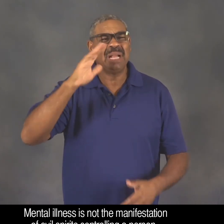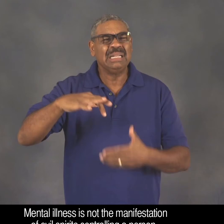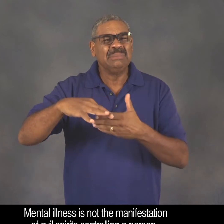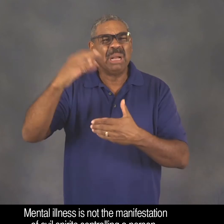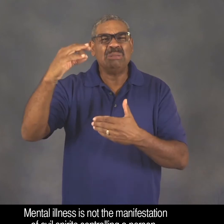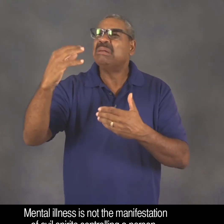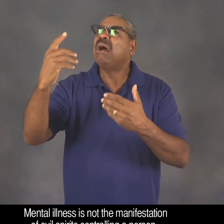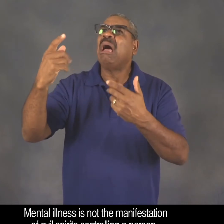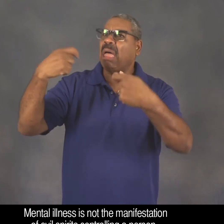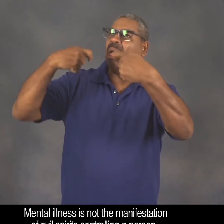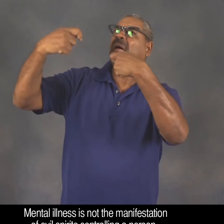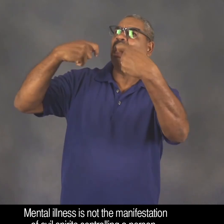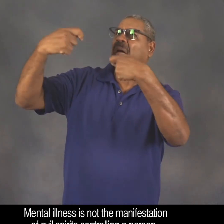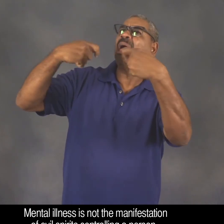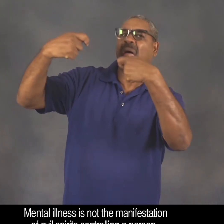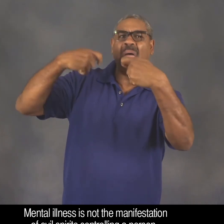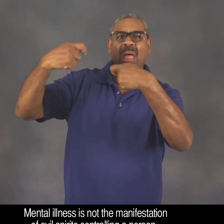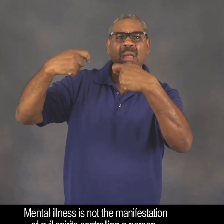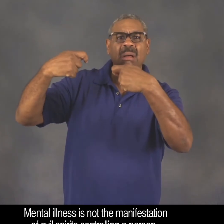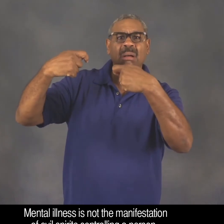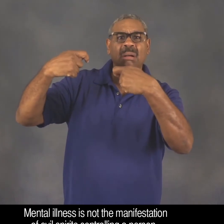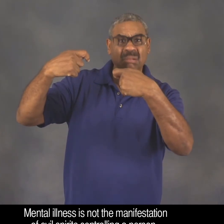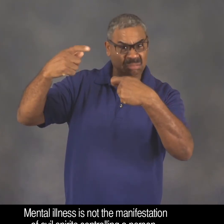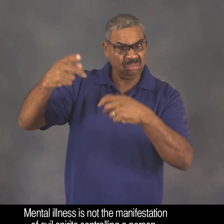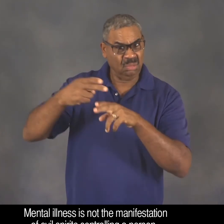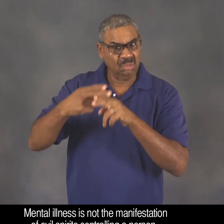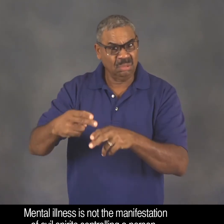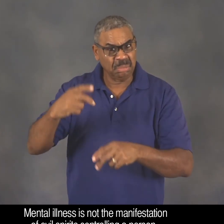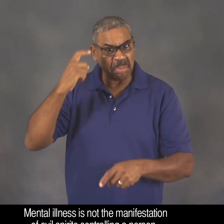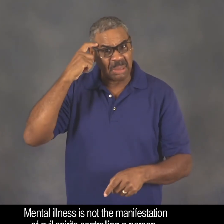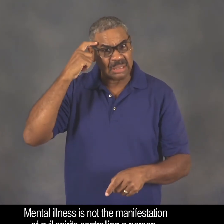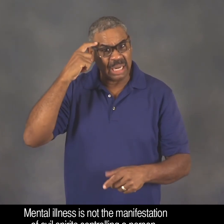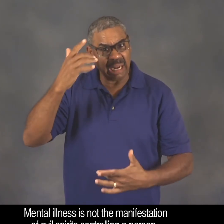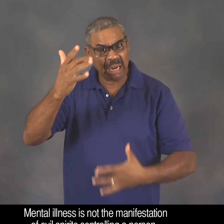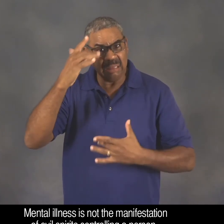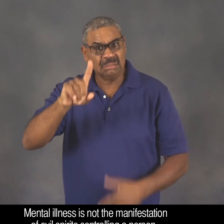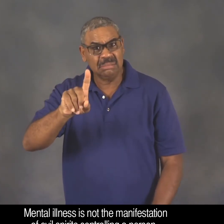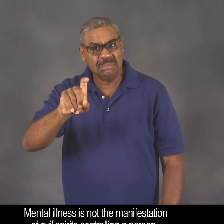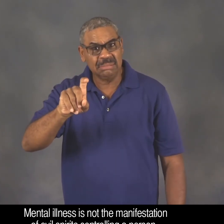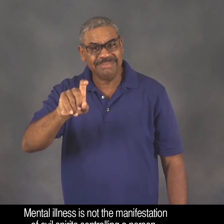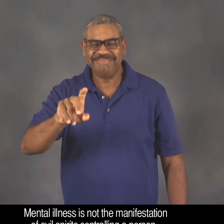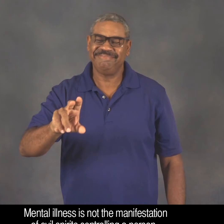Mental illness is not the manifestation of evil spirits controlling a person.